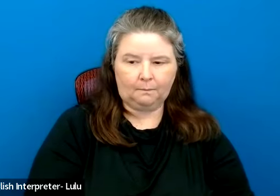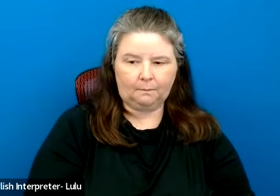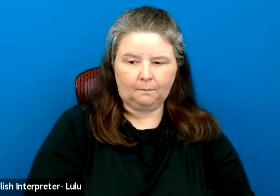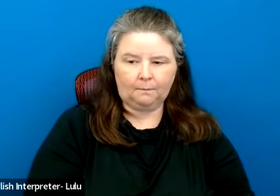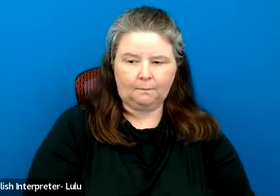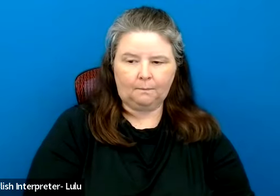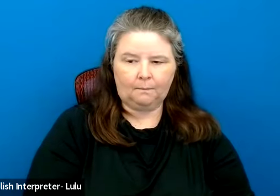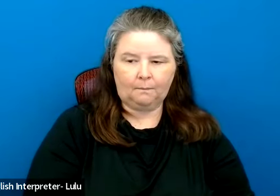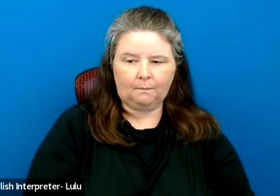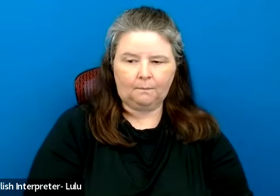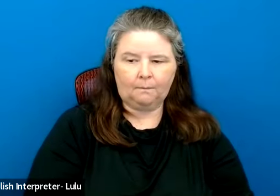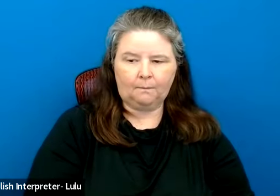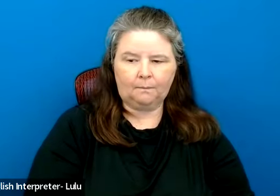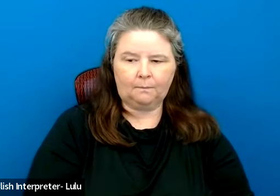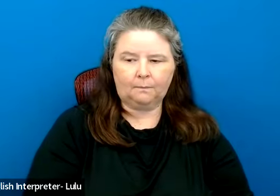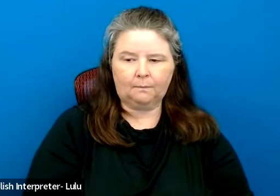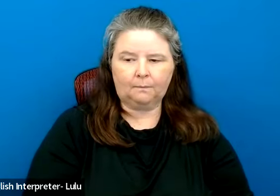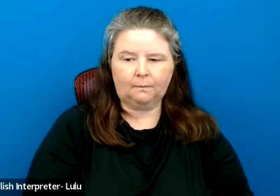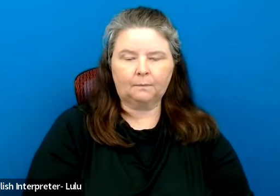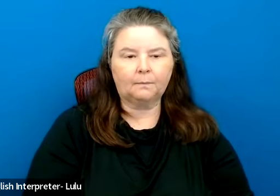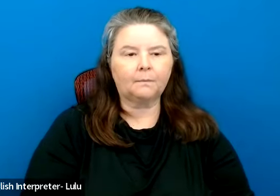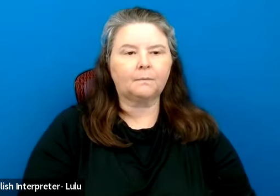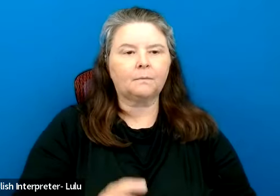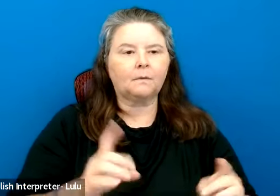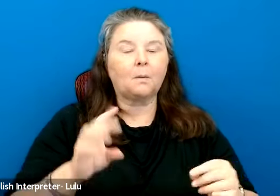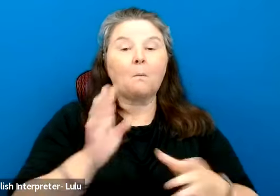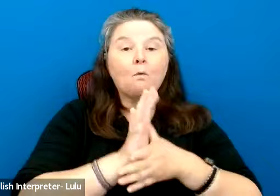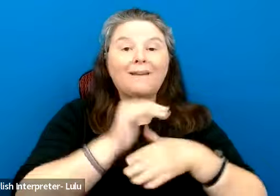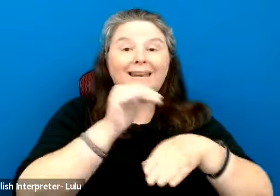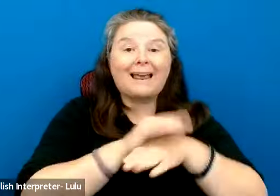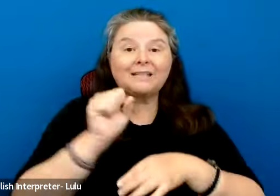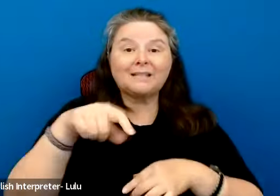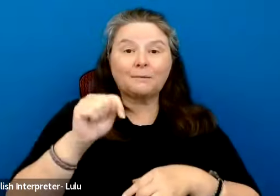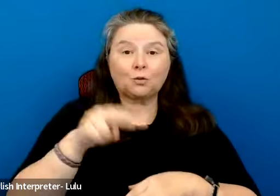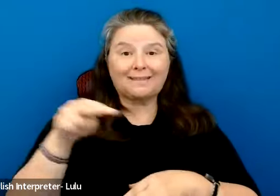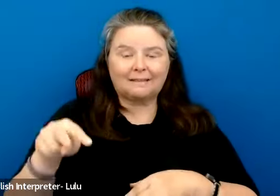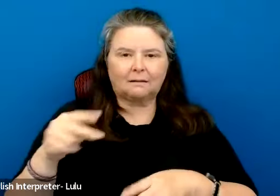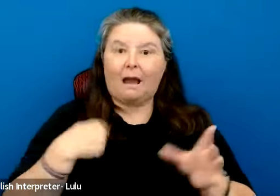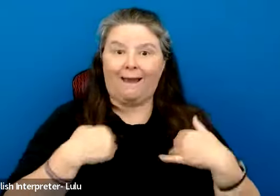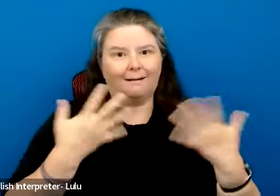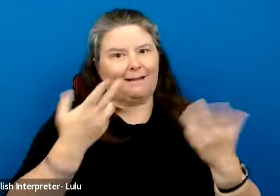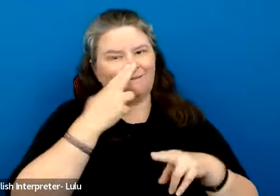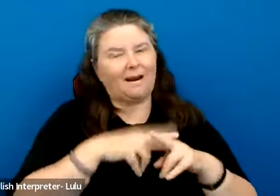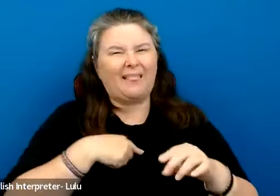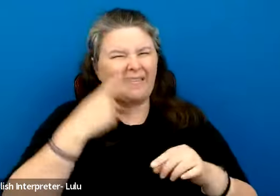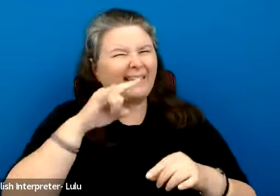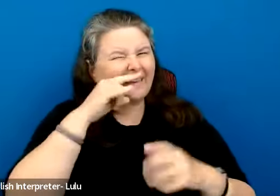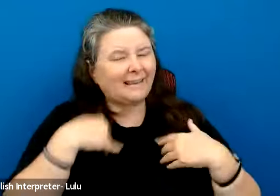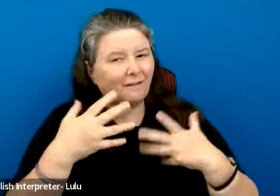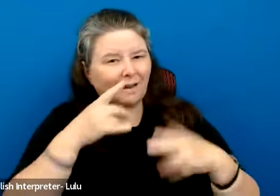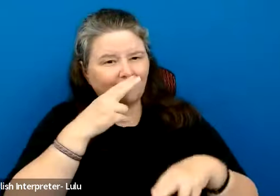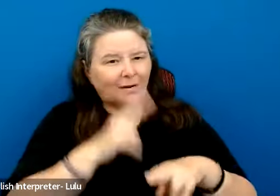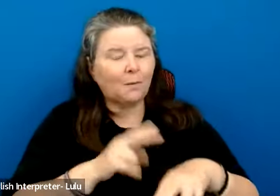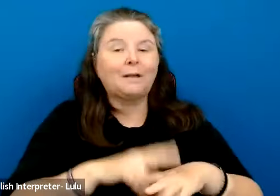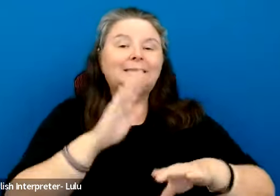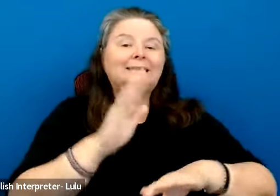We did movie night, September 22nd, at the middle school. I had a lot of fun. I think the kids had a lot of fun. We watched Sing